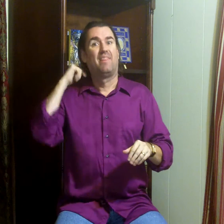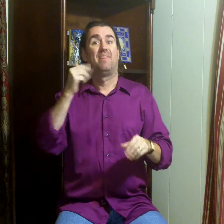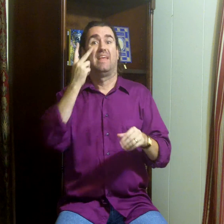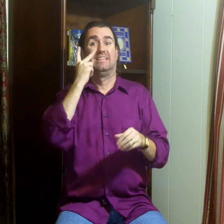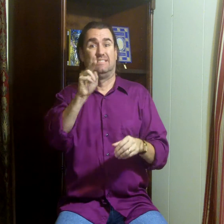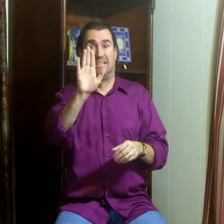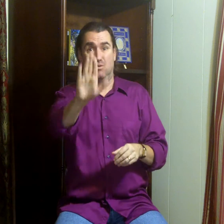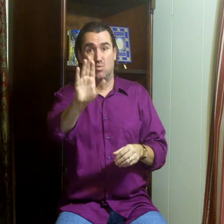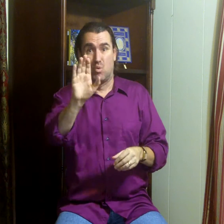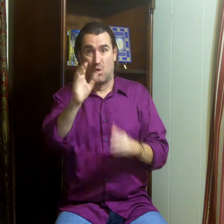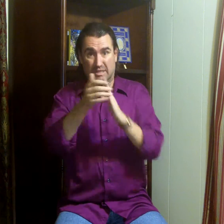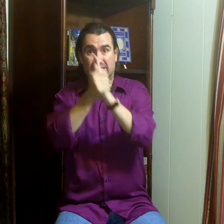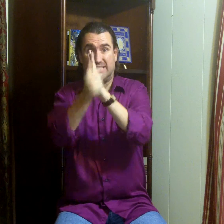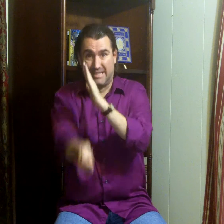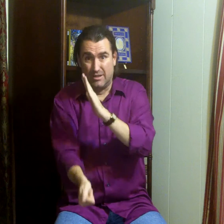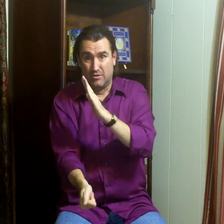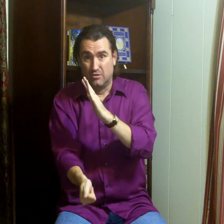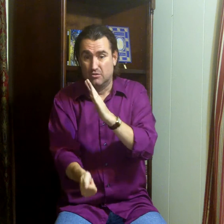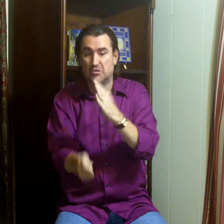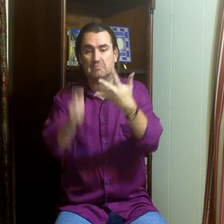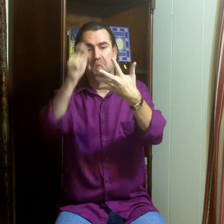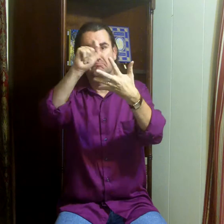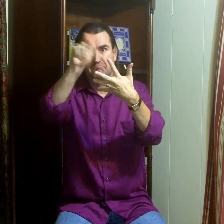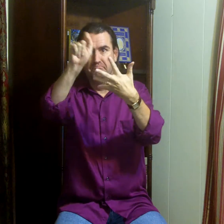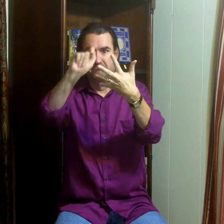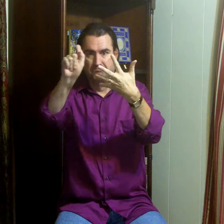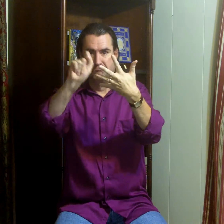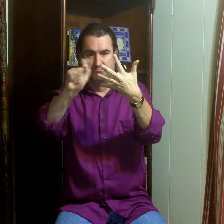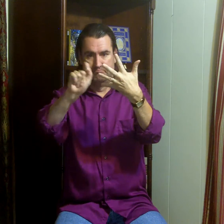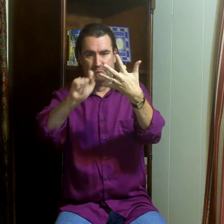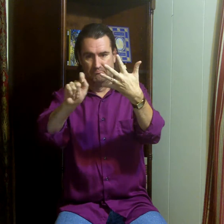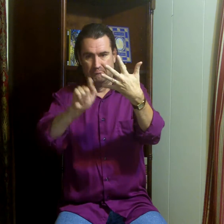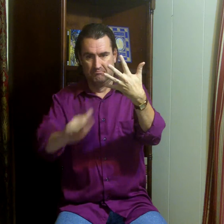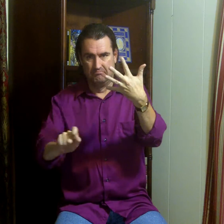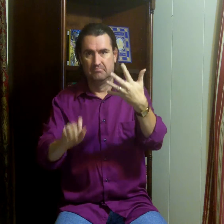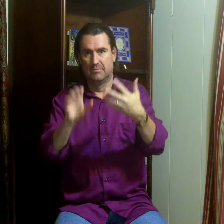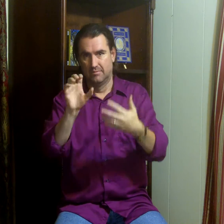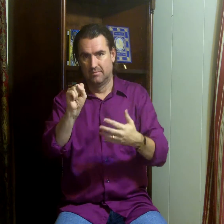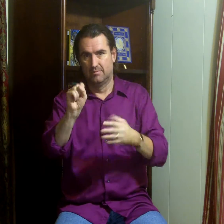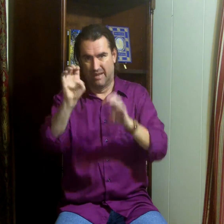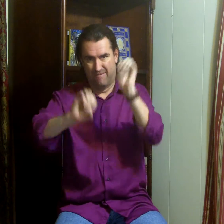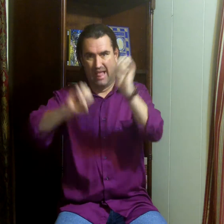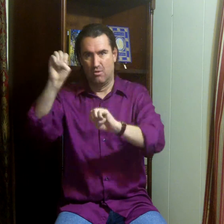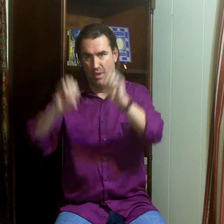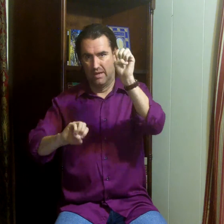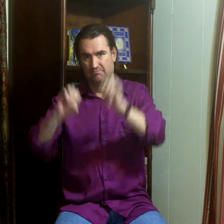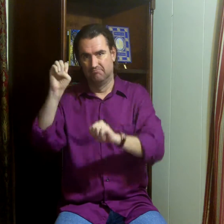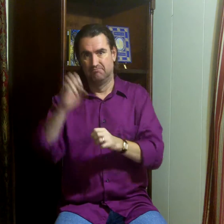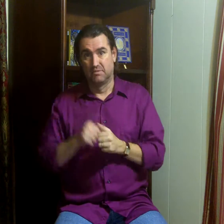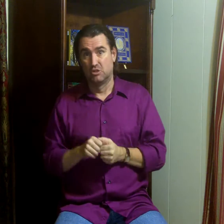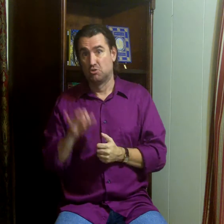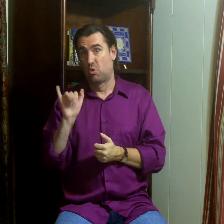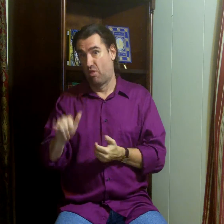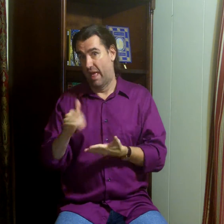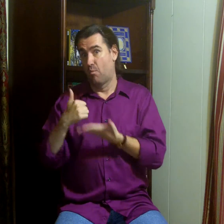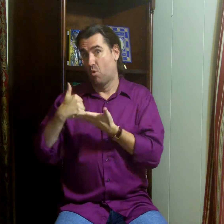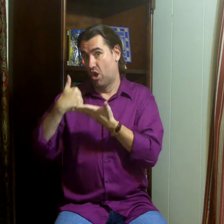and let you slide on certain things. What they see is what they see, and that can be very helpful to you as a student in